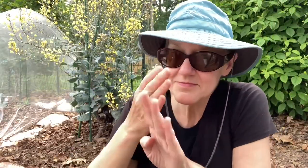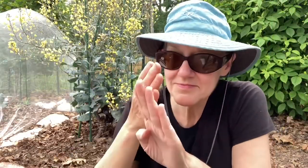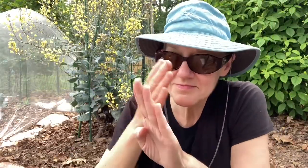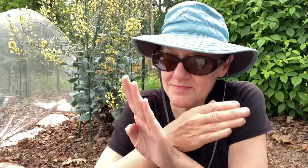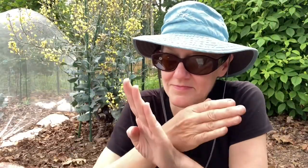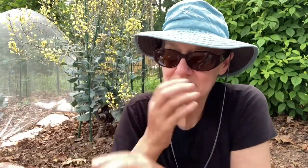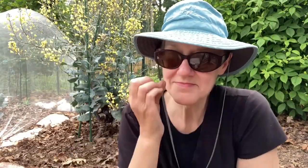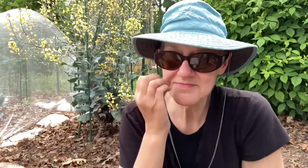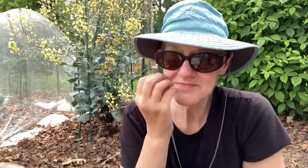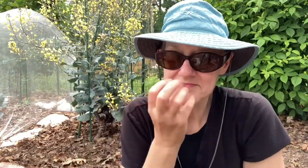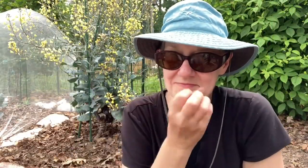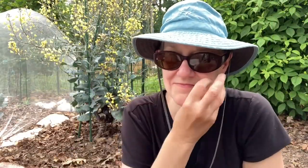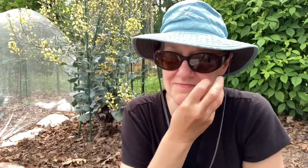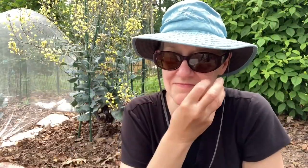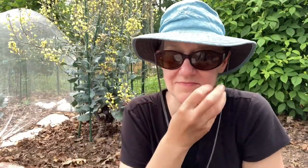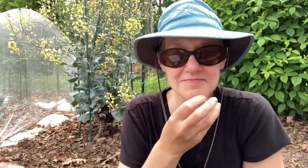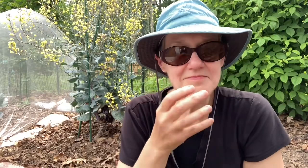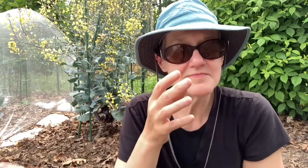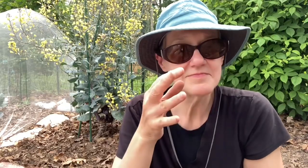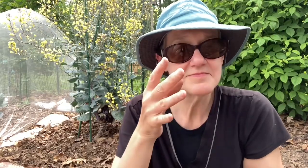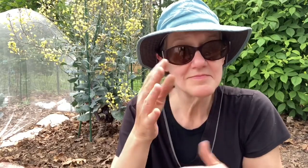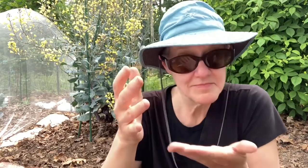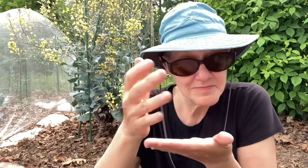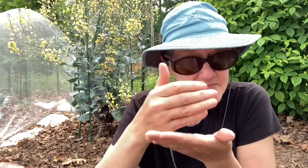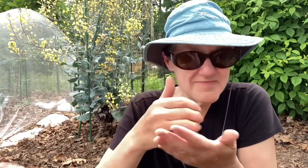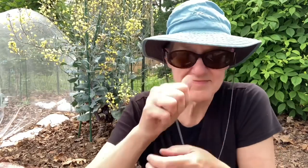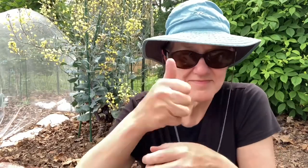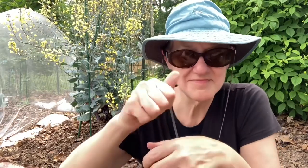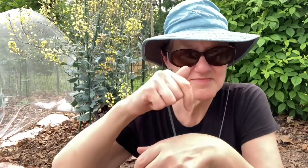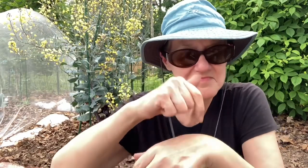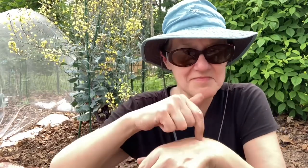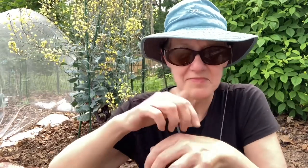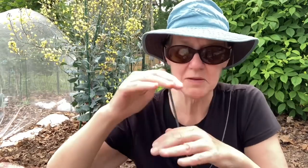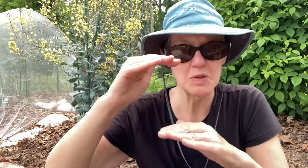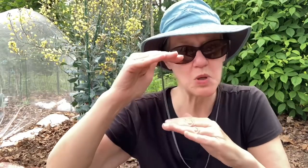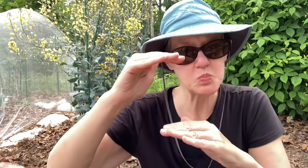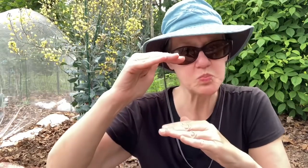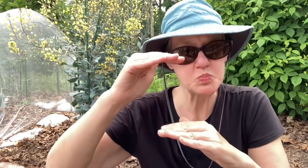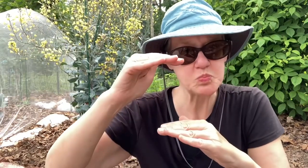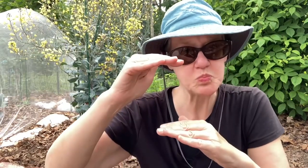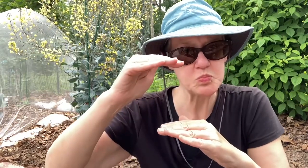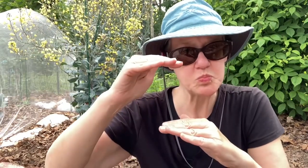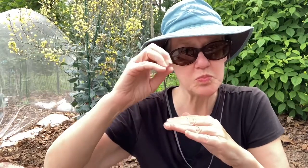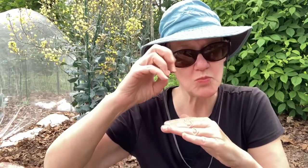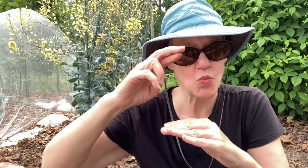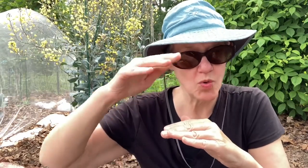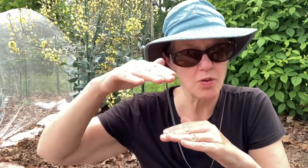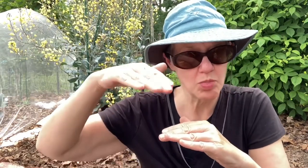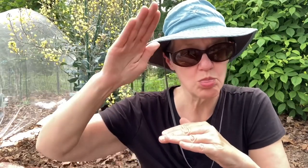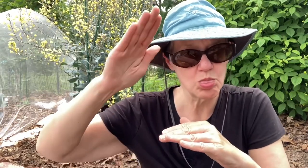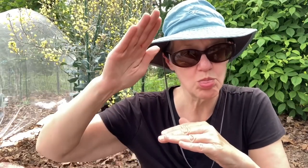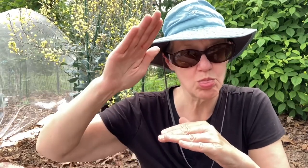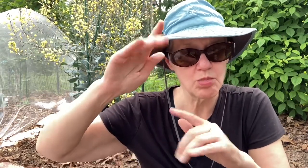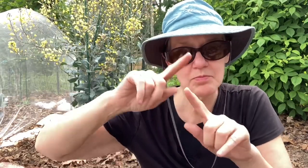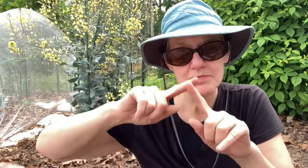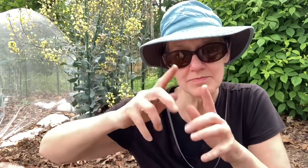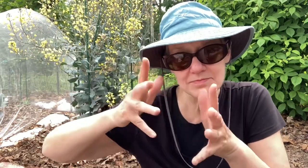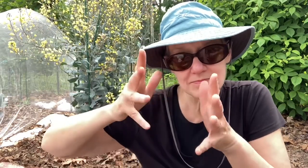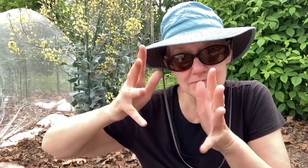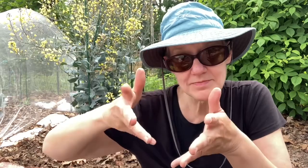Now, it's best to harvest your basil before it flowers. I mean, you can harvest it anytime when it's, about 8 inches